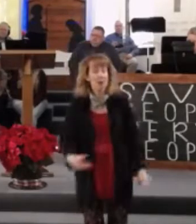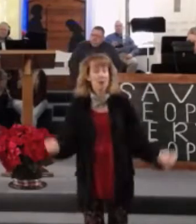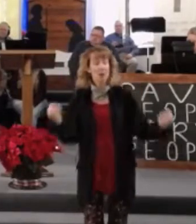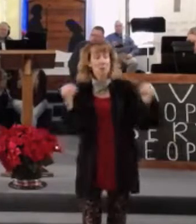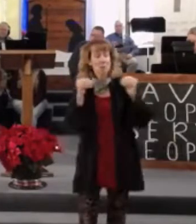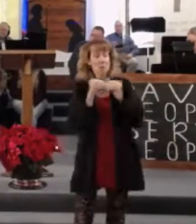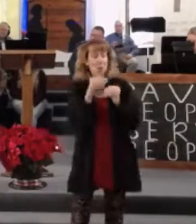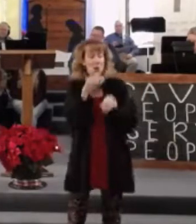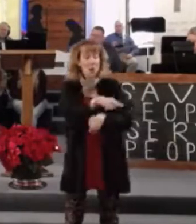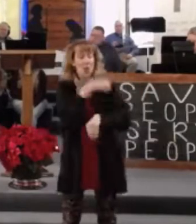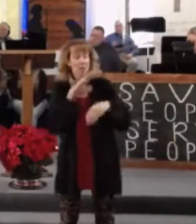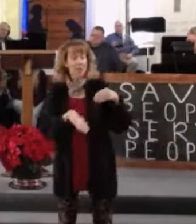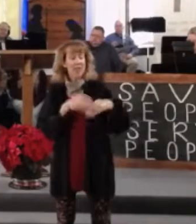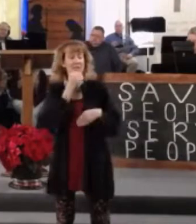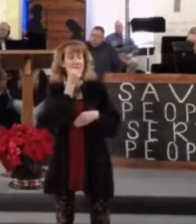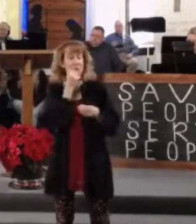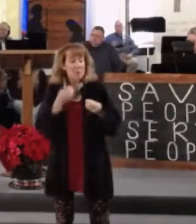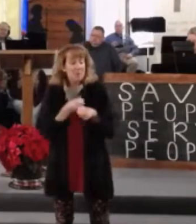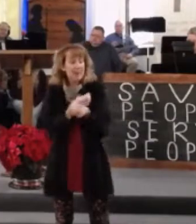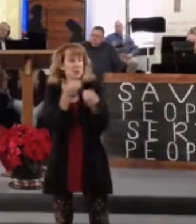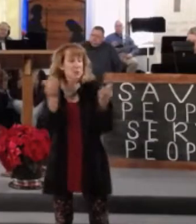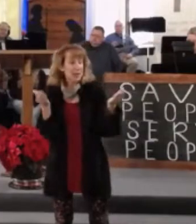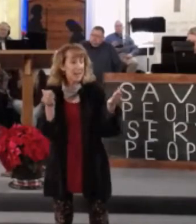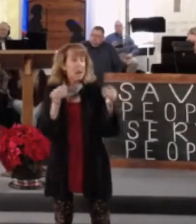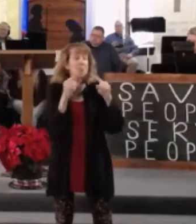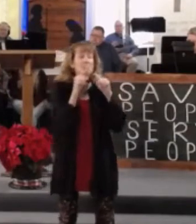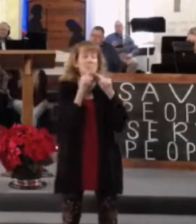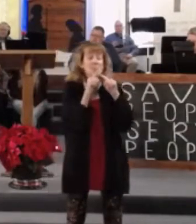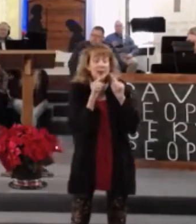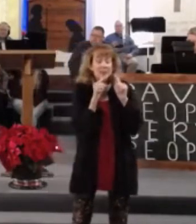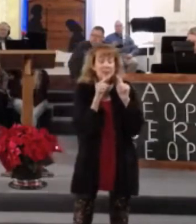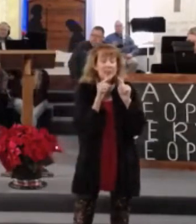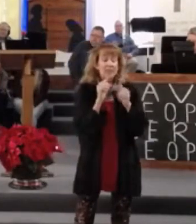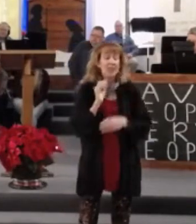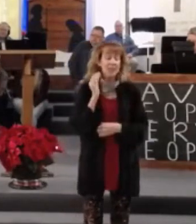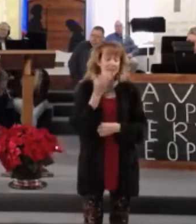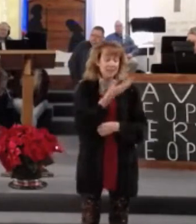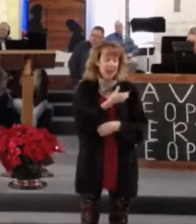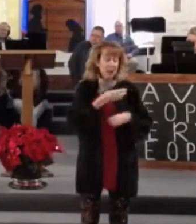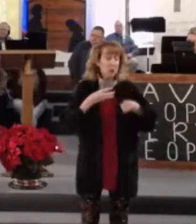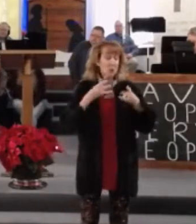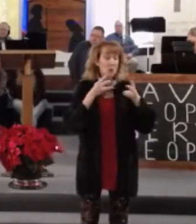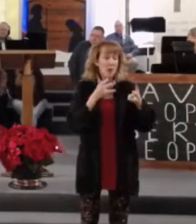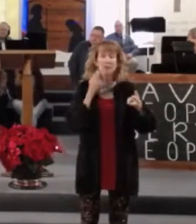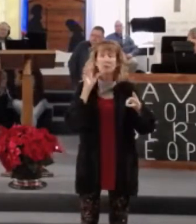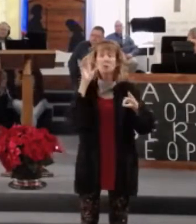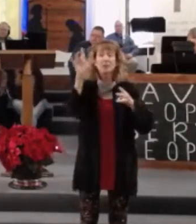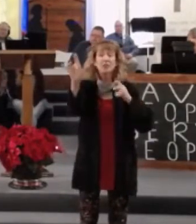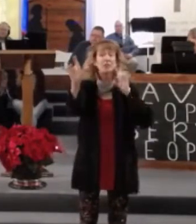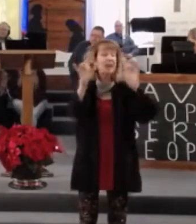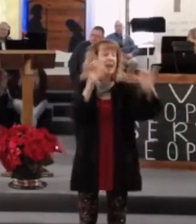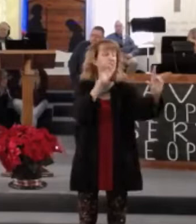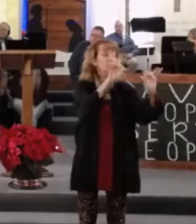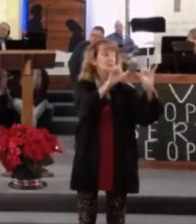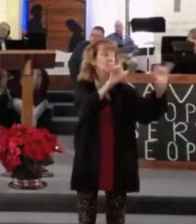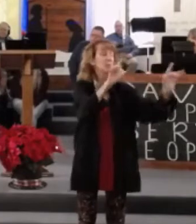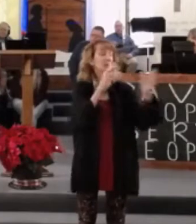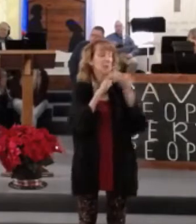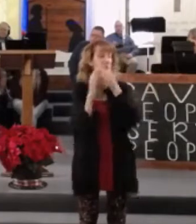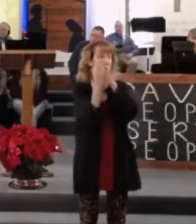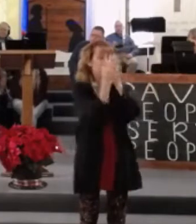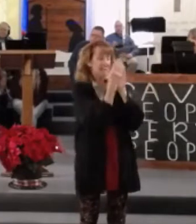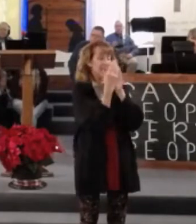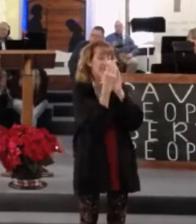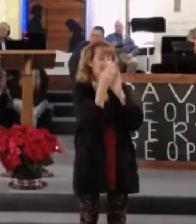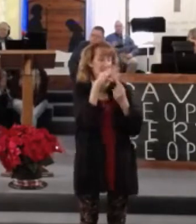actually. But the thing is, it's our way of reaching out to the community. And in these times